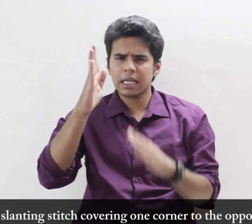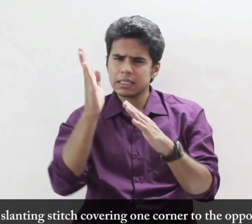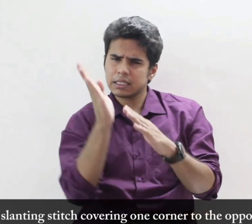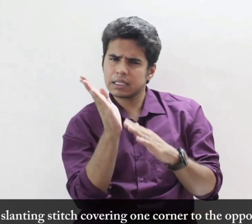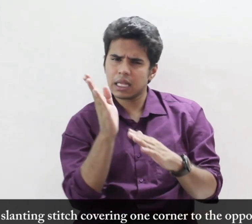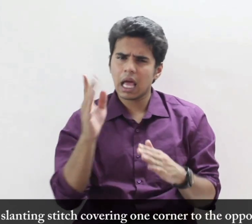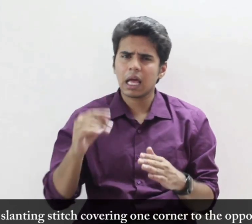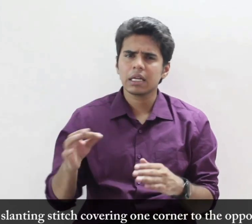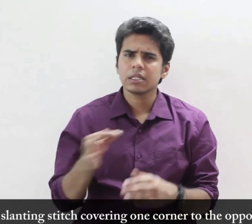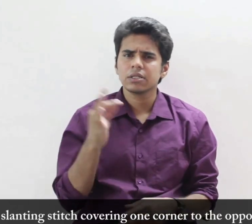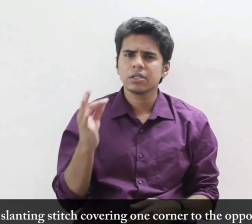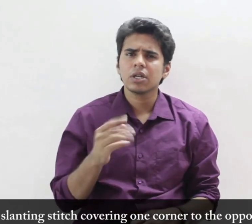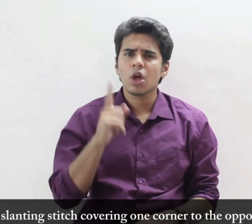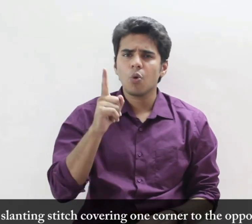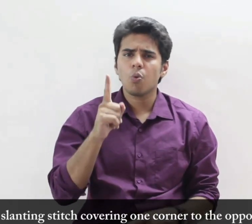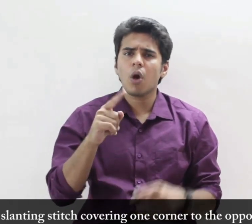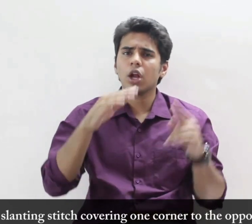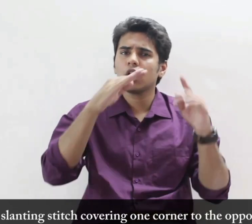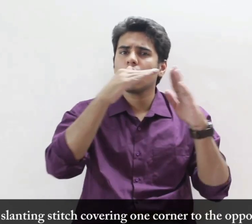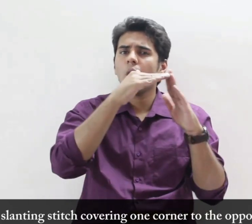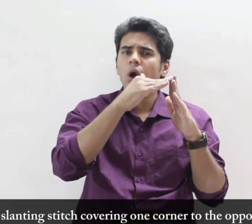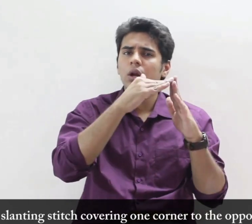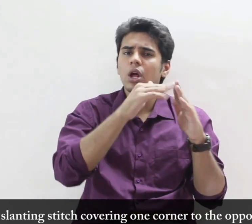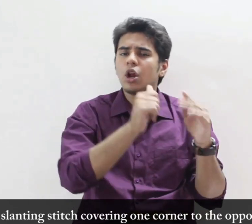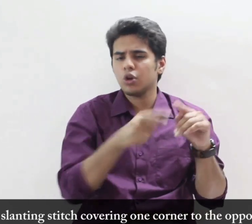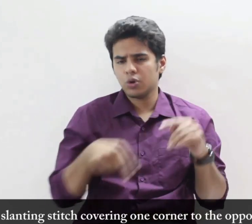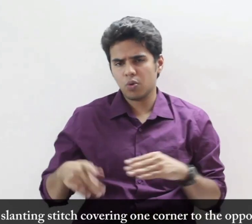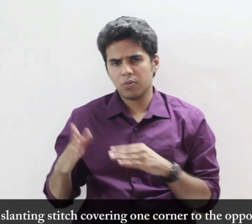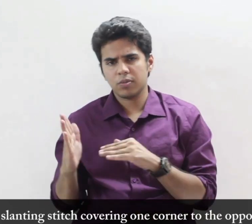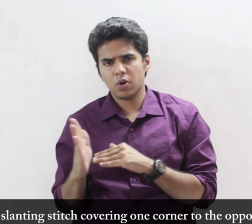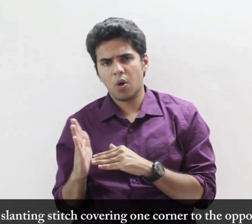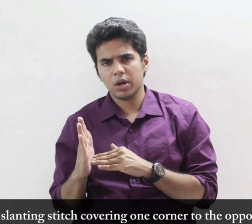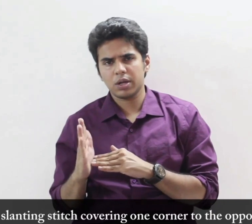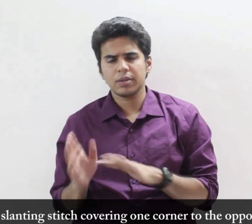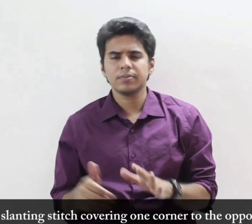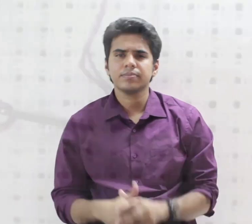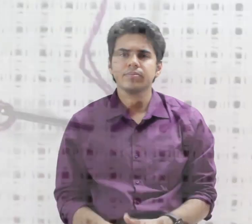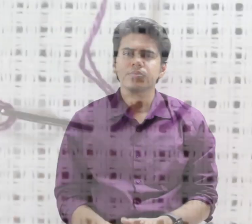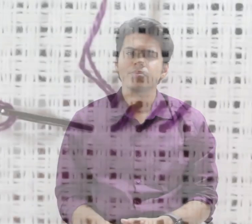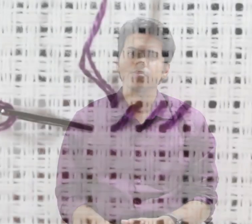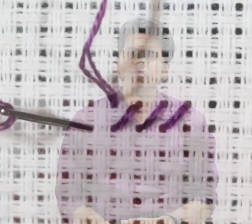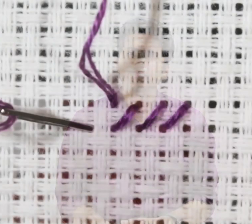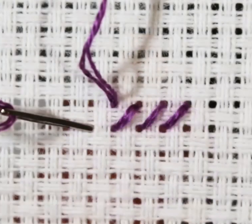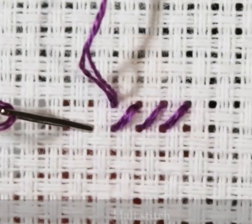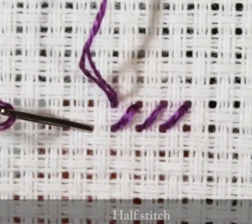It is a slanting stitch covering one corner of the opposite corner.